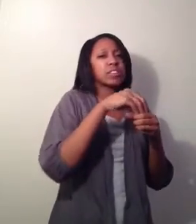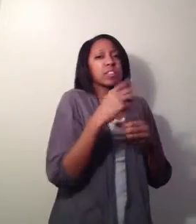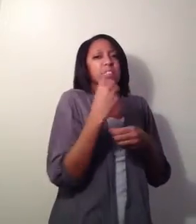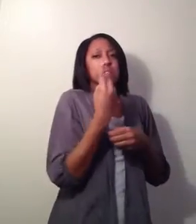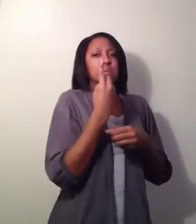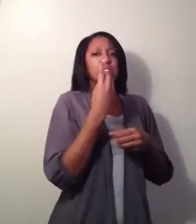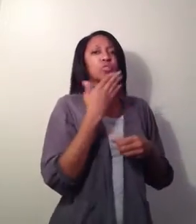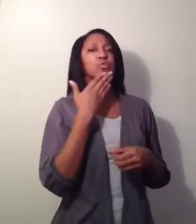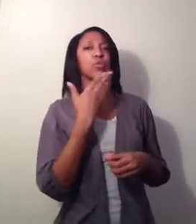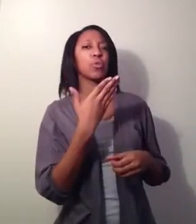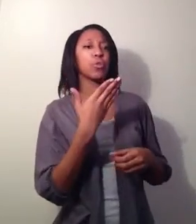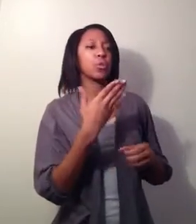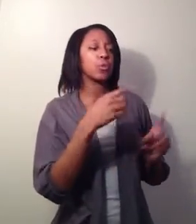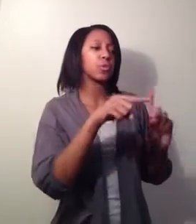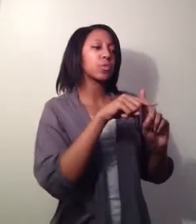be known for